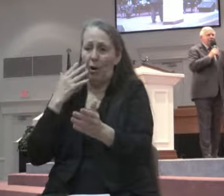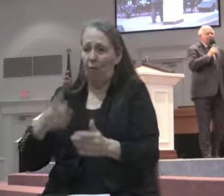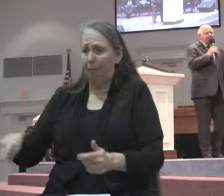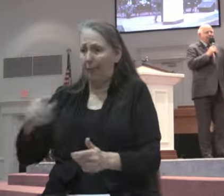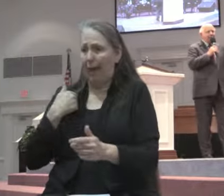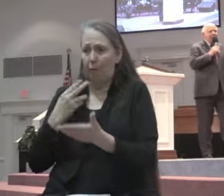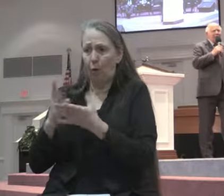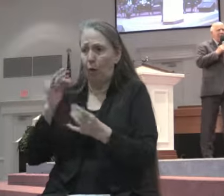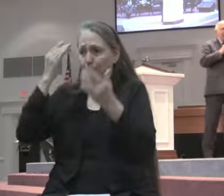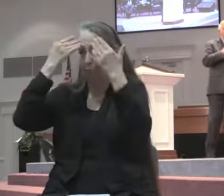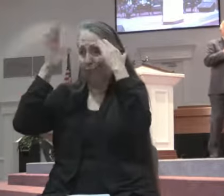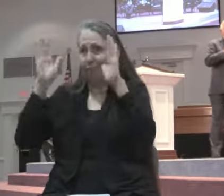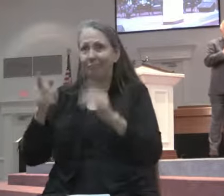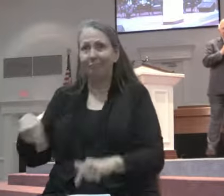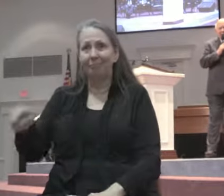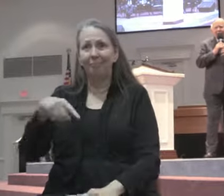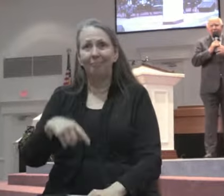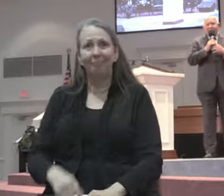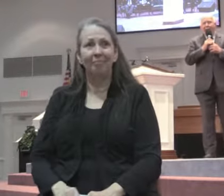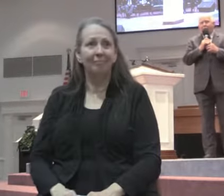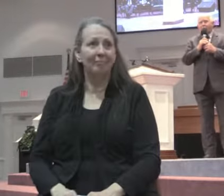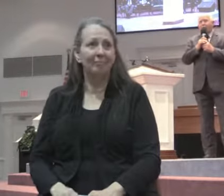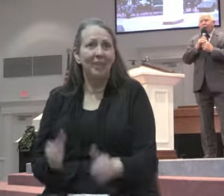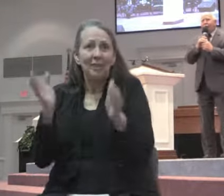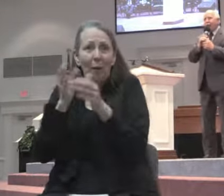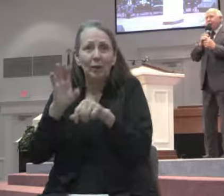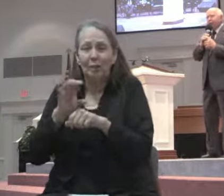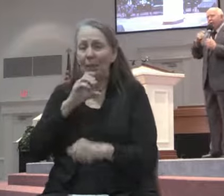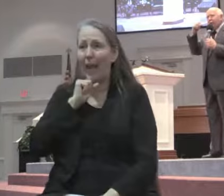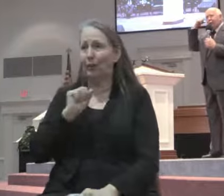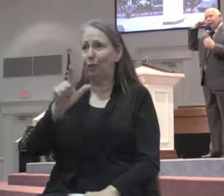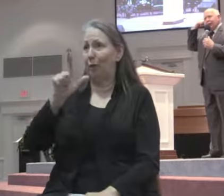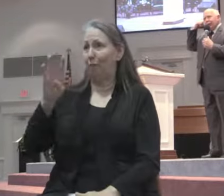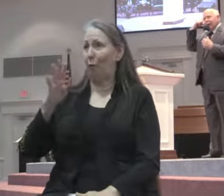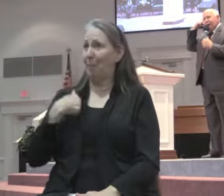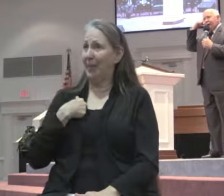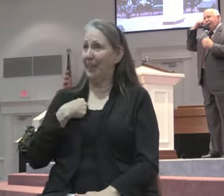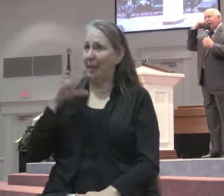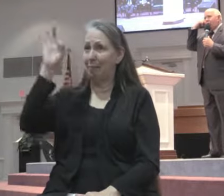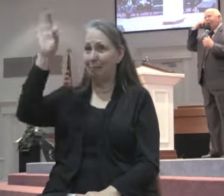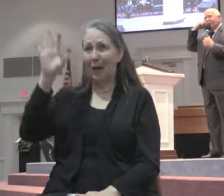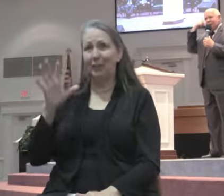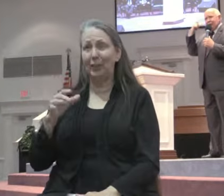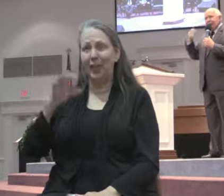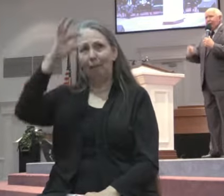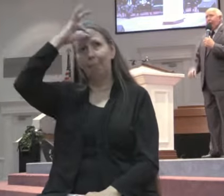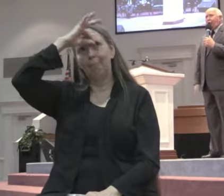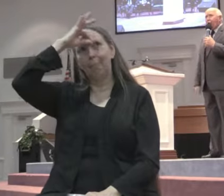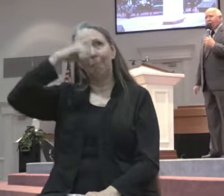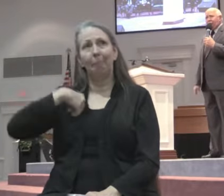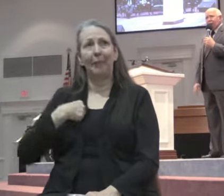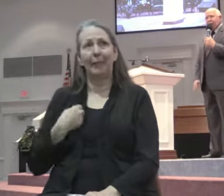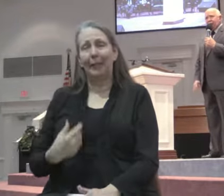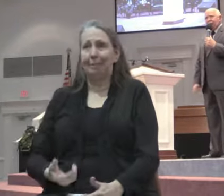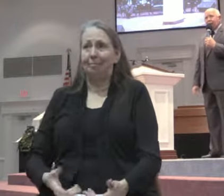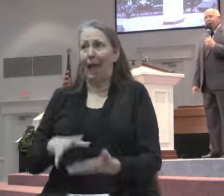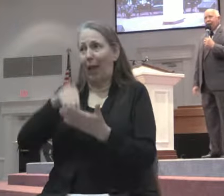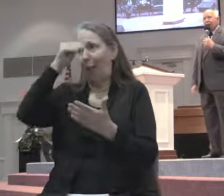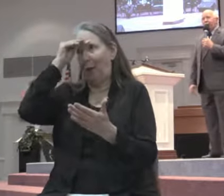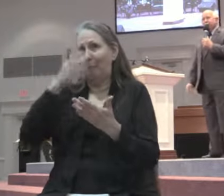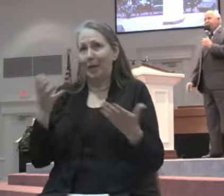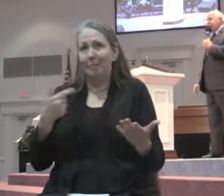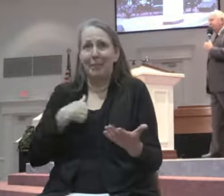Ghost. Praise God. But I was 24 years old and didn't know nothing. Haven't learned much in